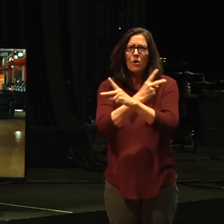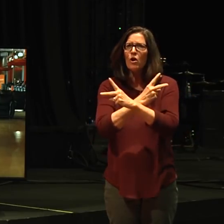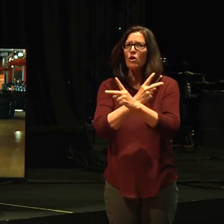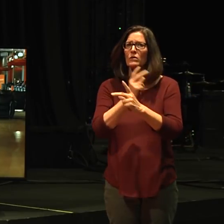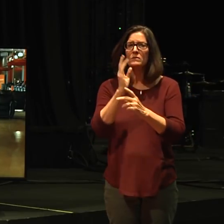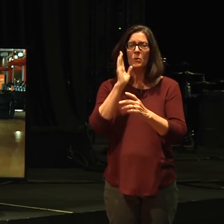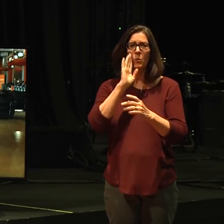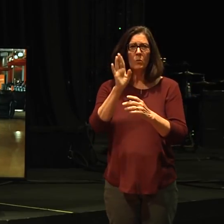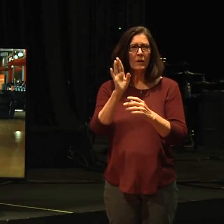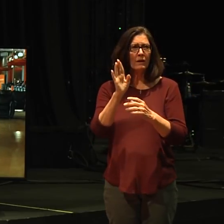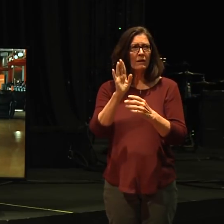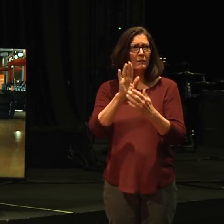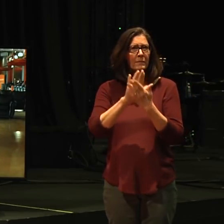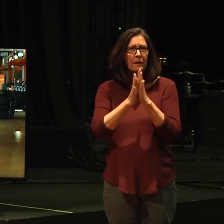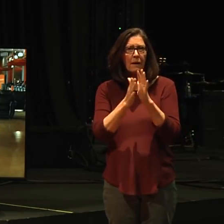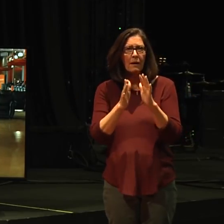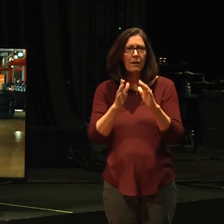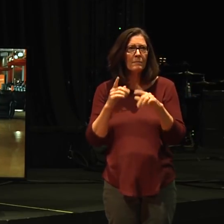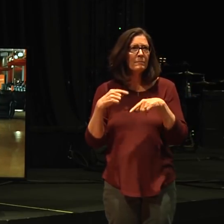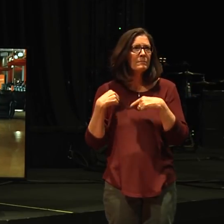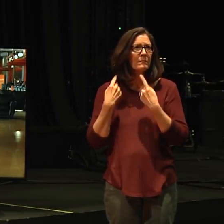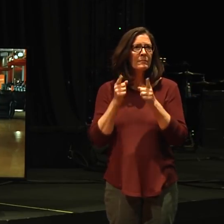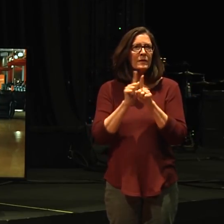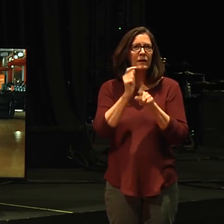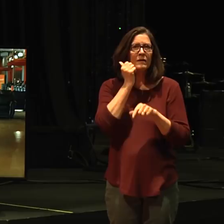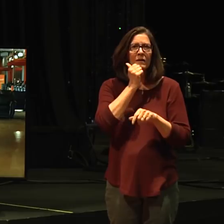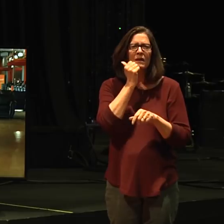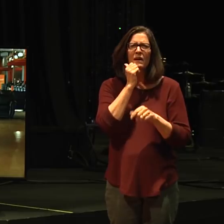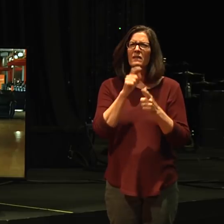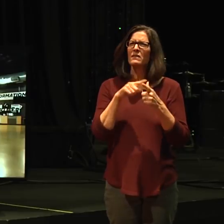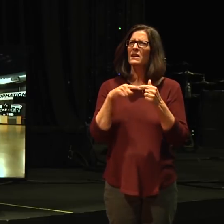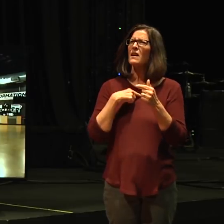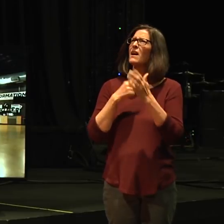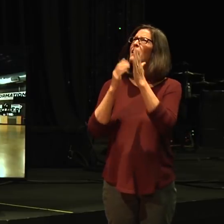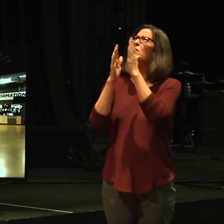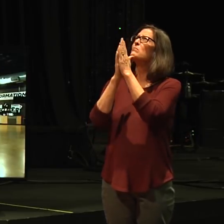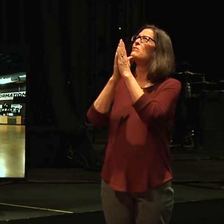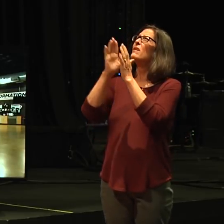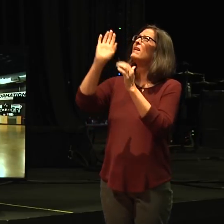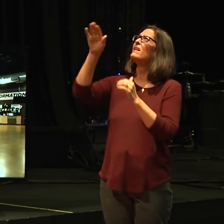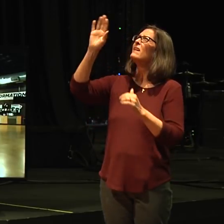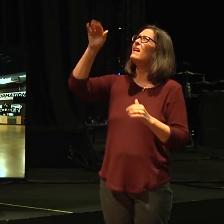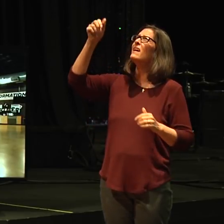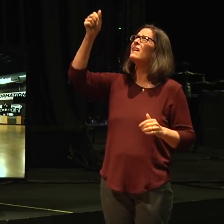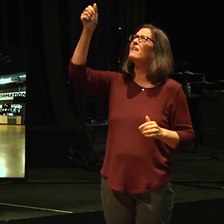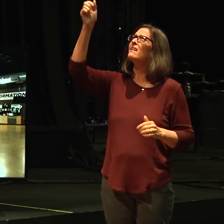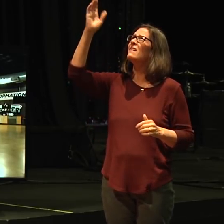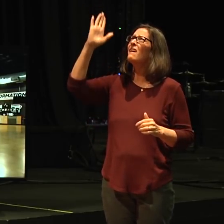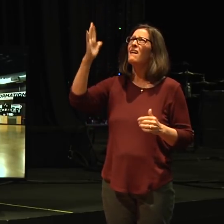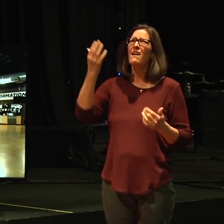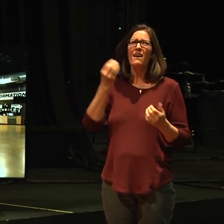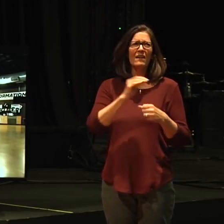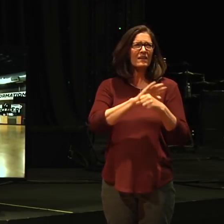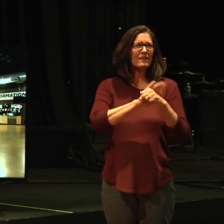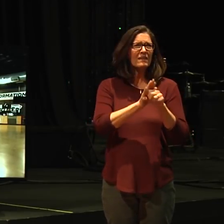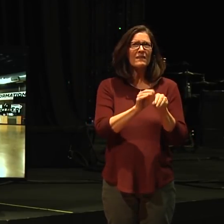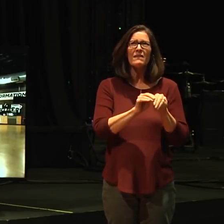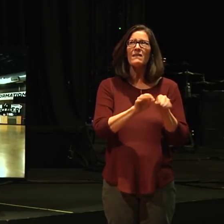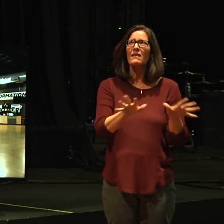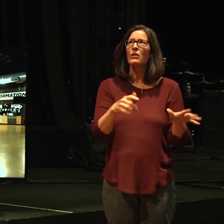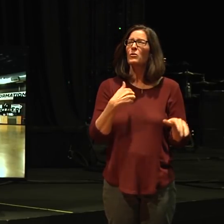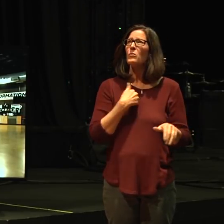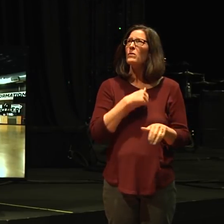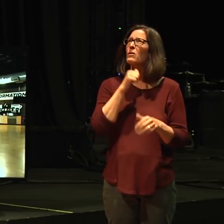same? And then honestly, I guess now looking back, I think I prayed something like, hey, God, this isn't what any of us wanted or